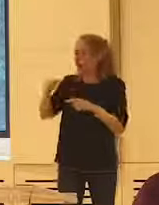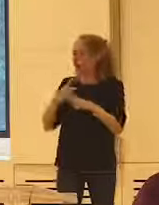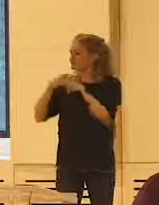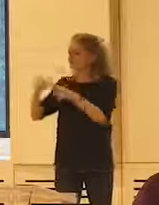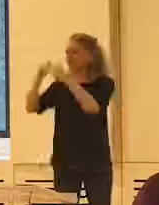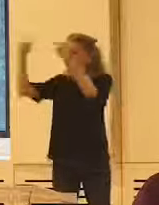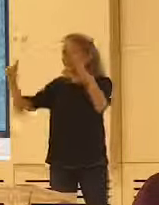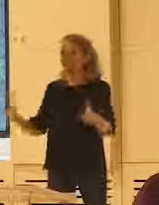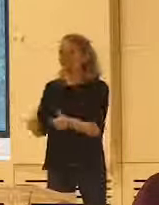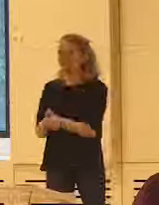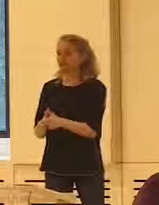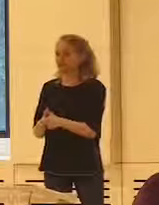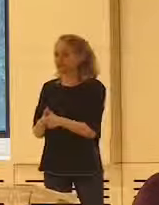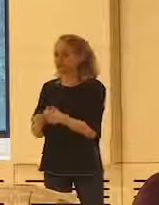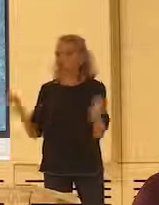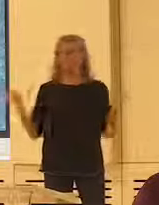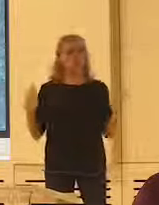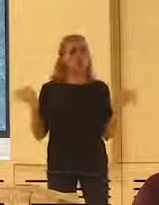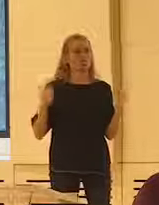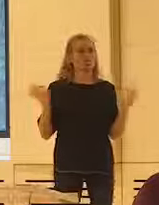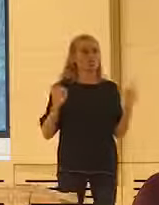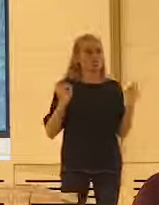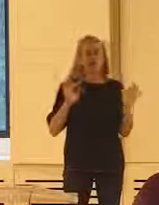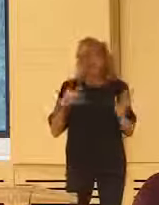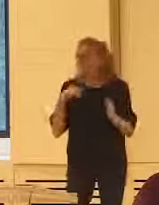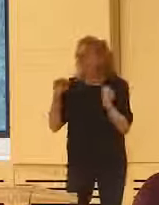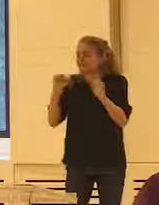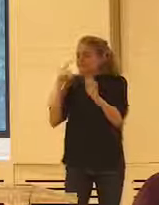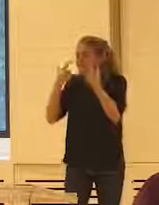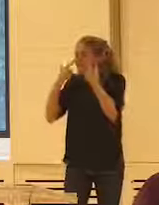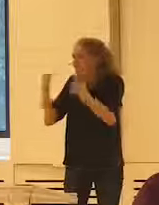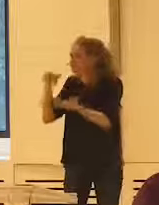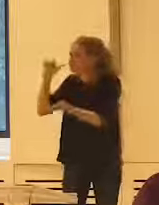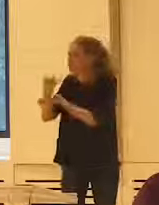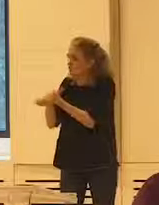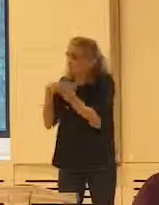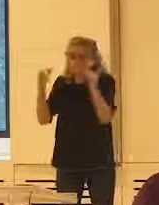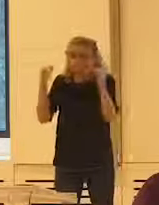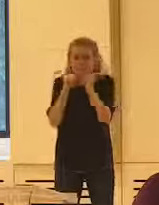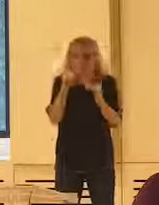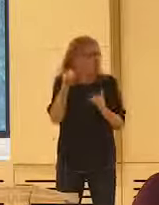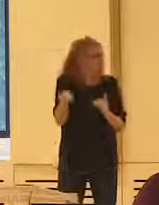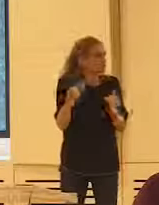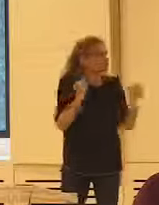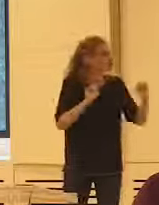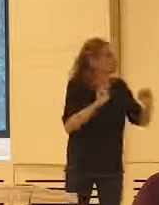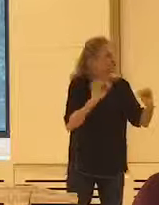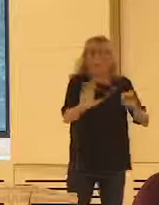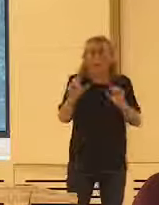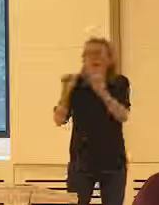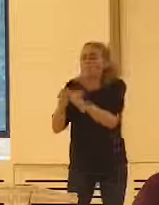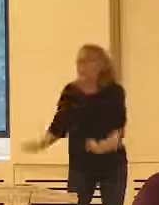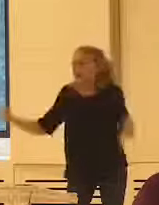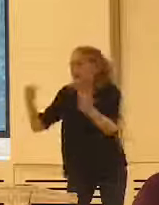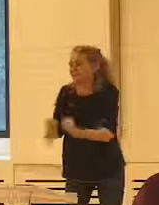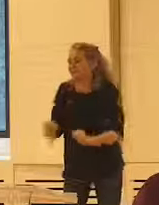oh, I can't wait to have my aftercare package, but they don't get anything. They don't find the right thing to match